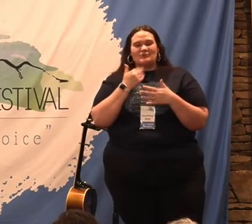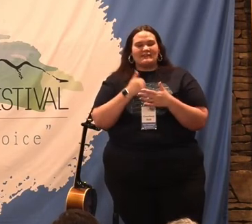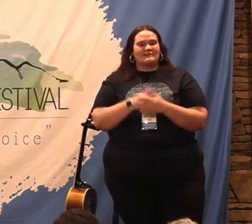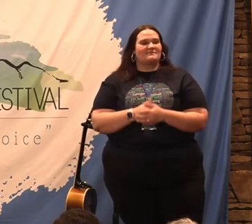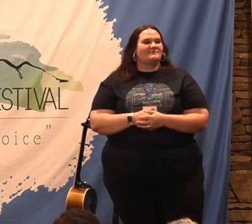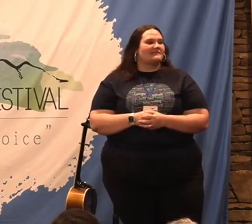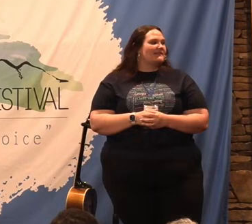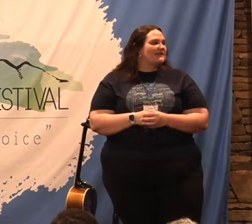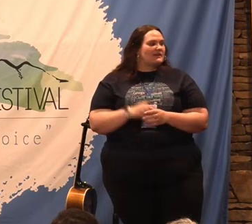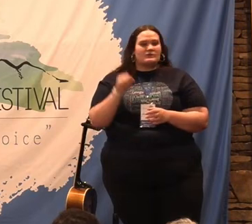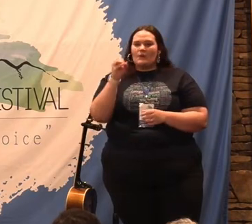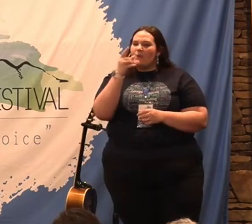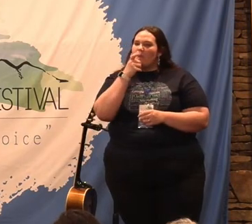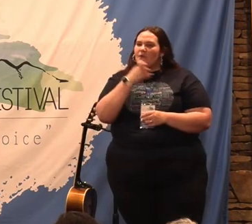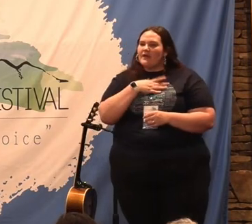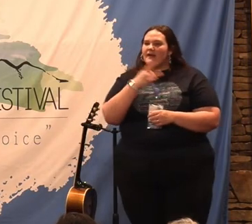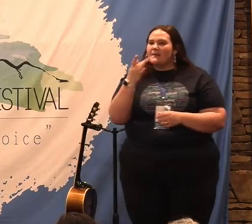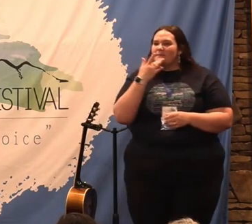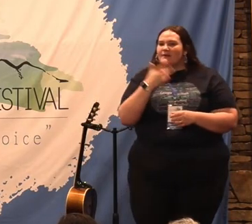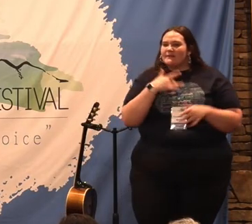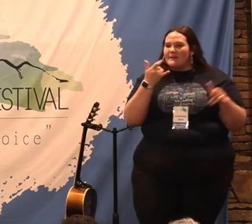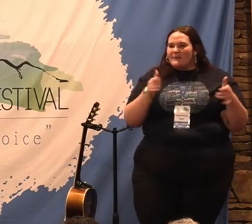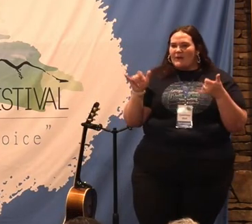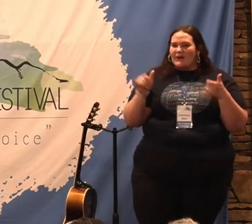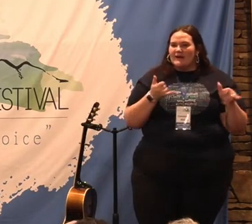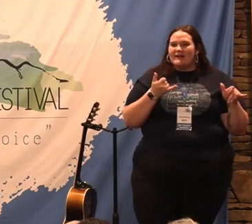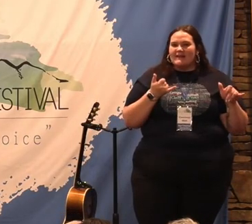who likes a birthday party?